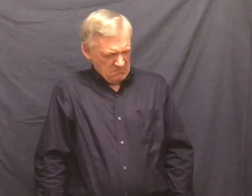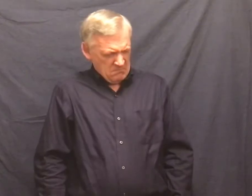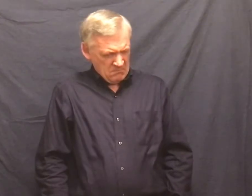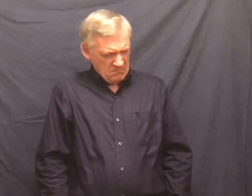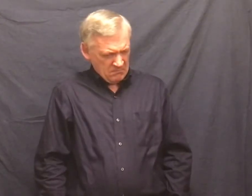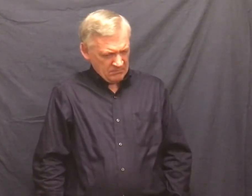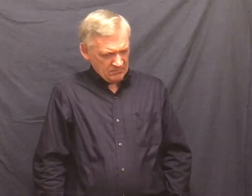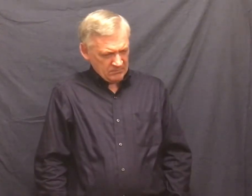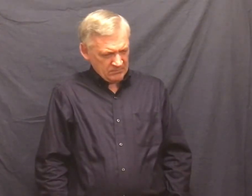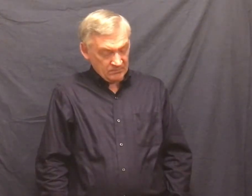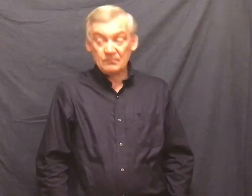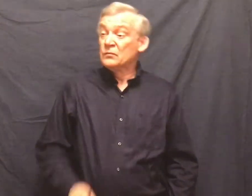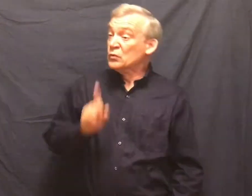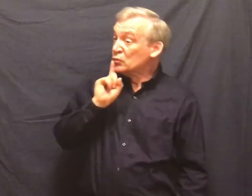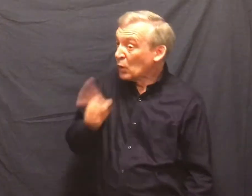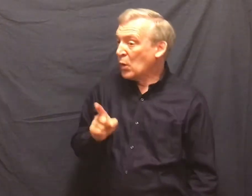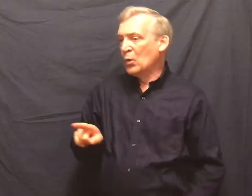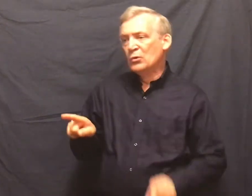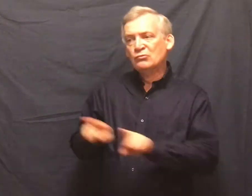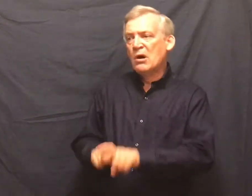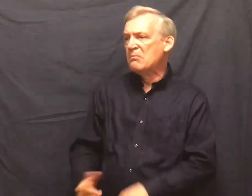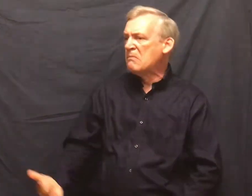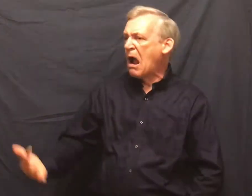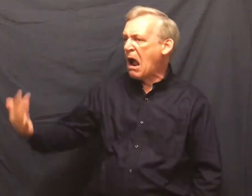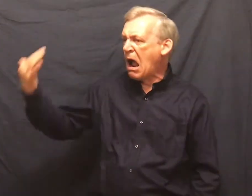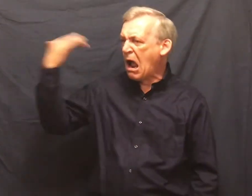Sure, like you always done before.